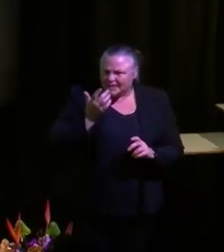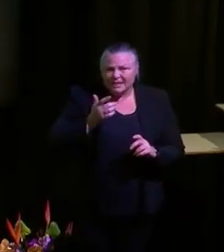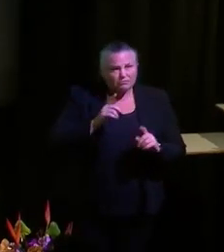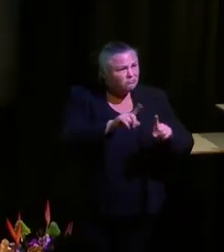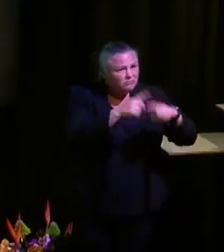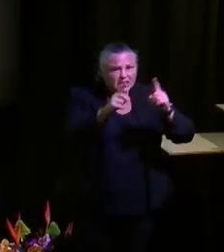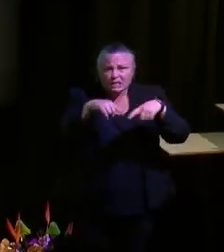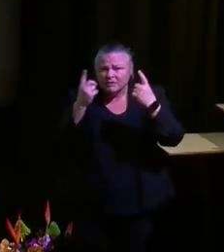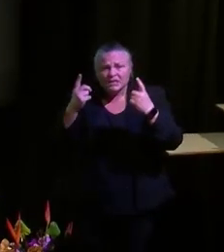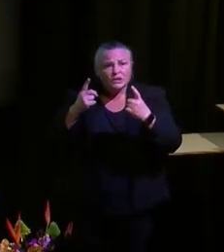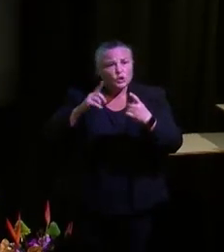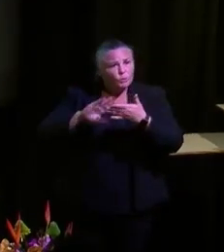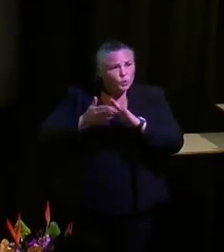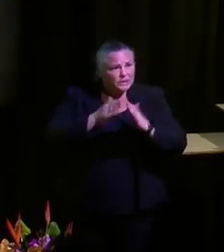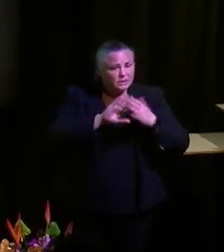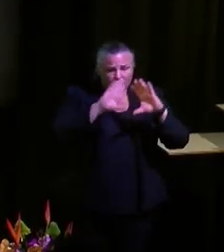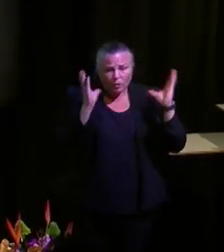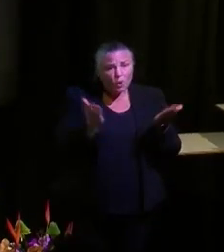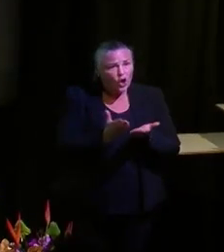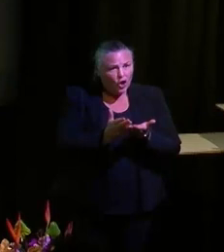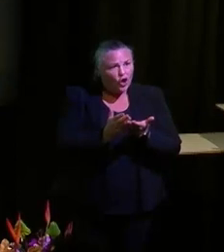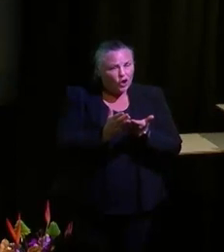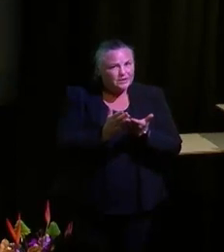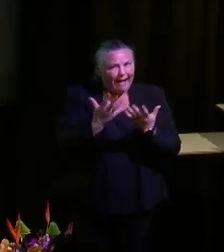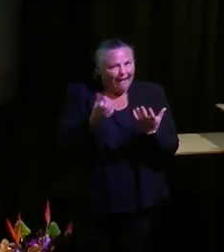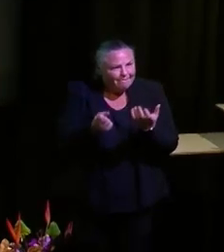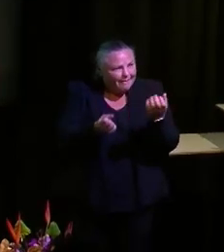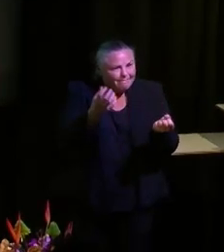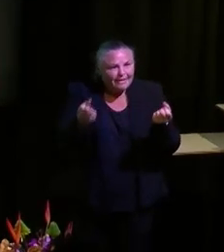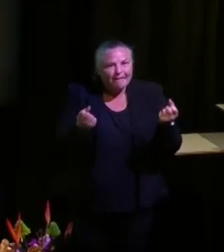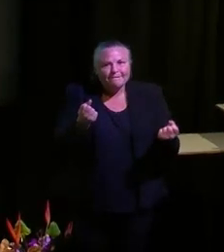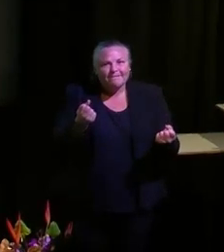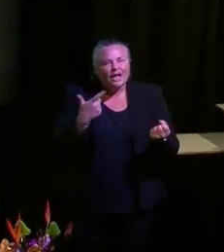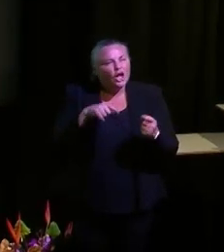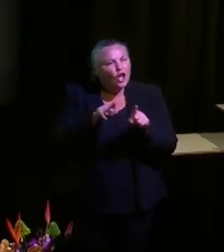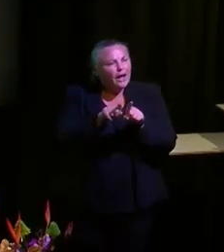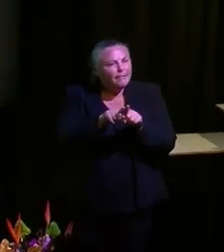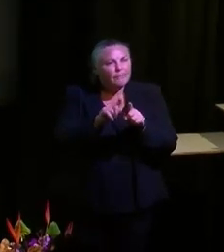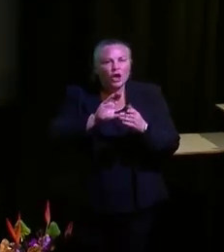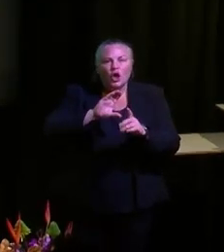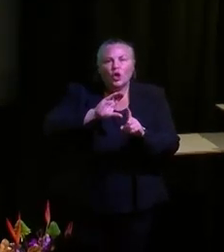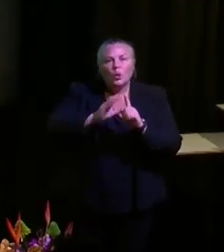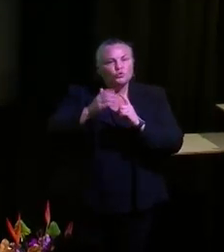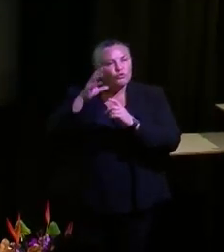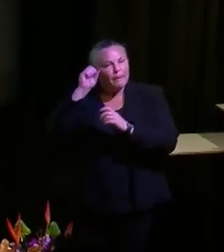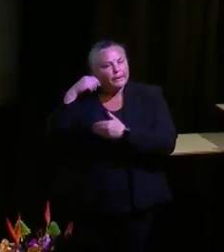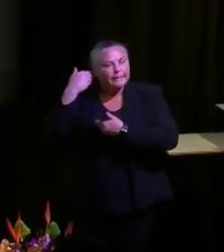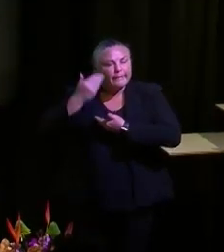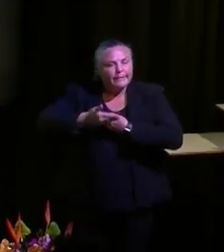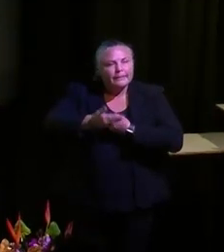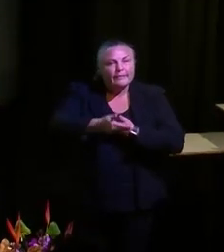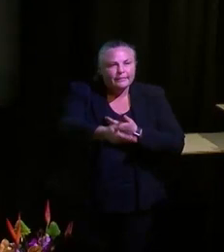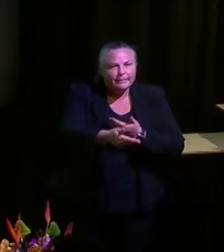the cultural memory, but certainly within Australia and, you know, the Torres Strait, these are things that are